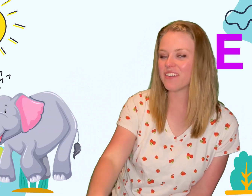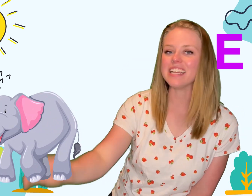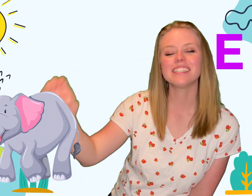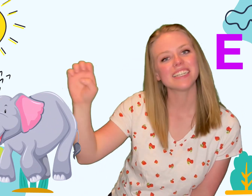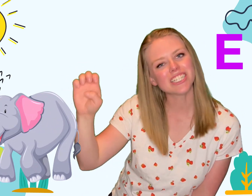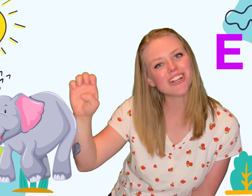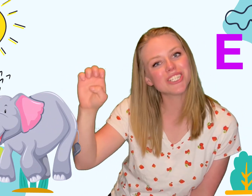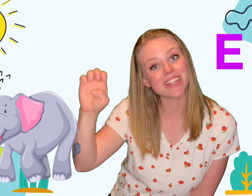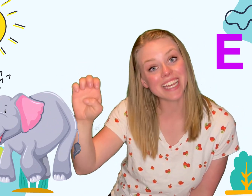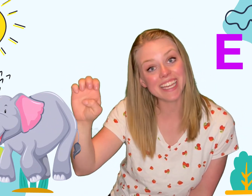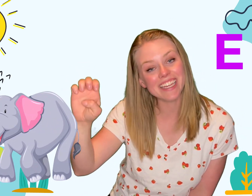Elephant starts with E.